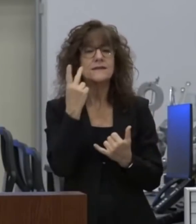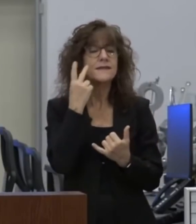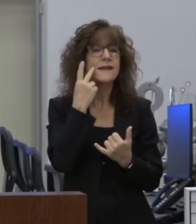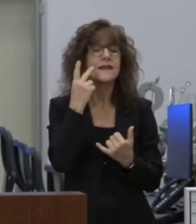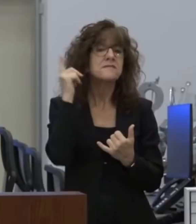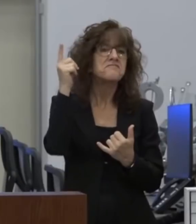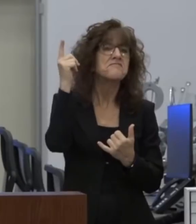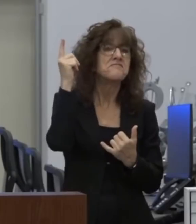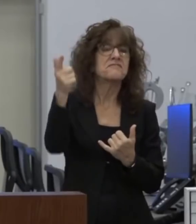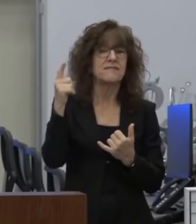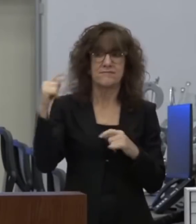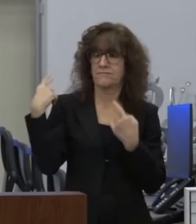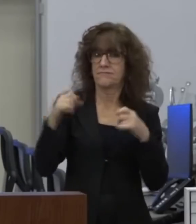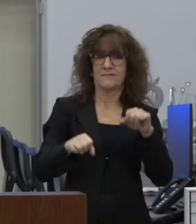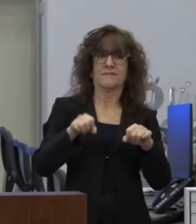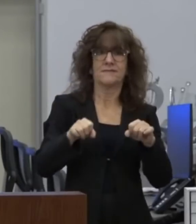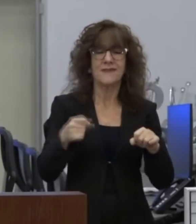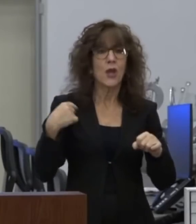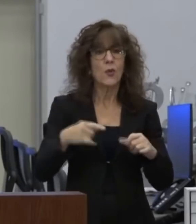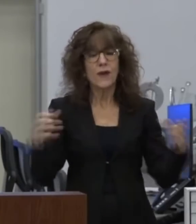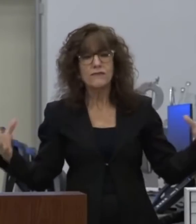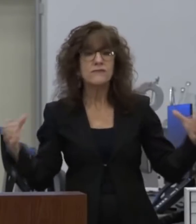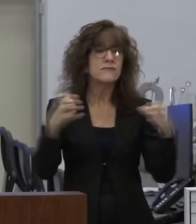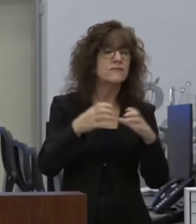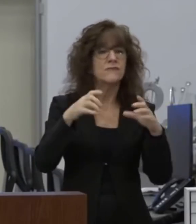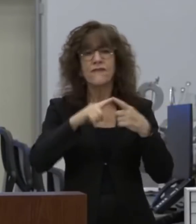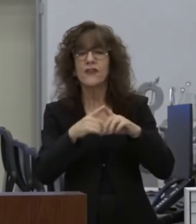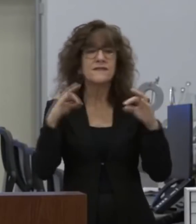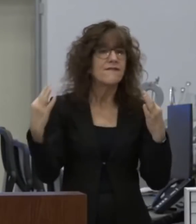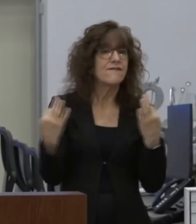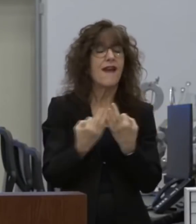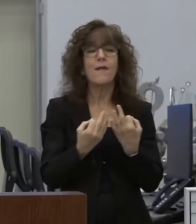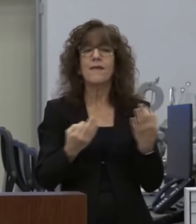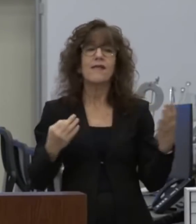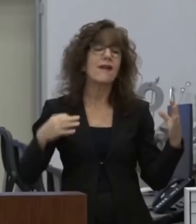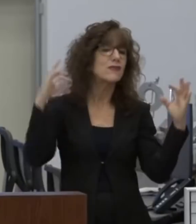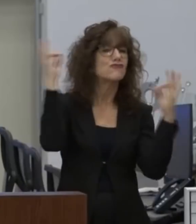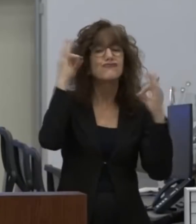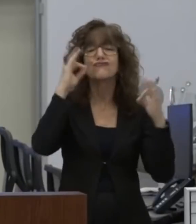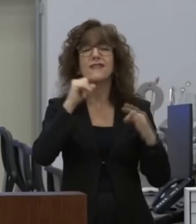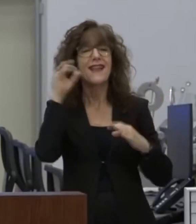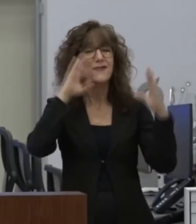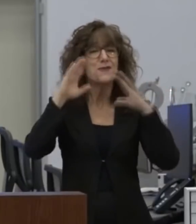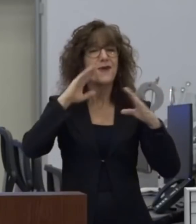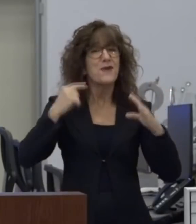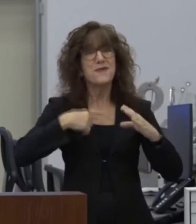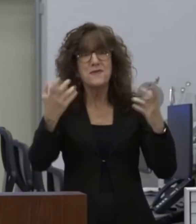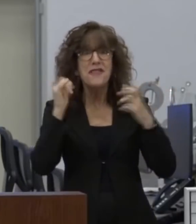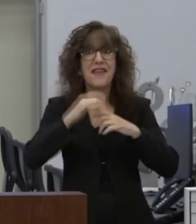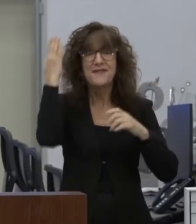of this uncertainty where we can gather with our friends and family without worry and without masks. That's a future all of us